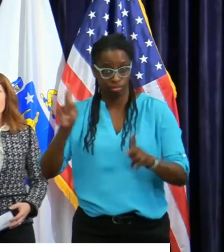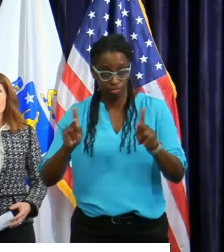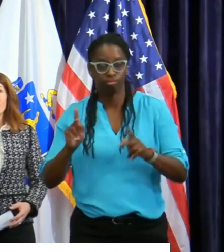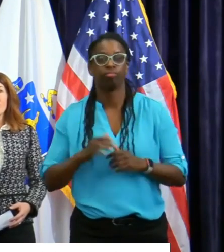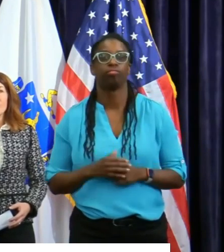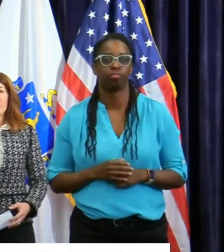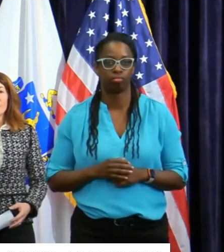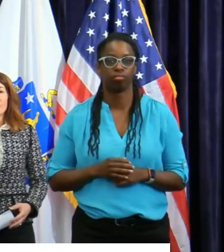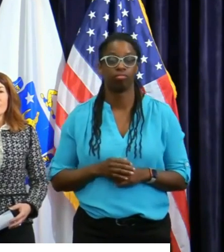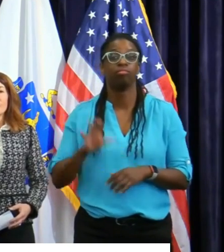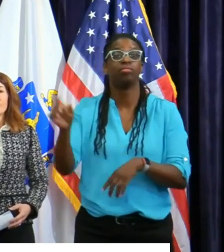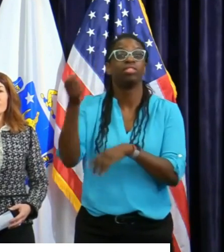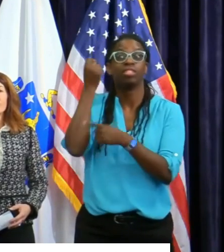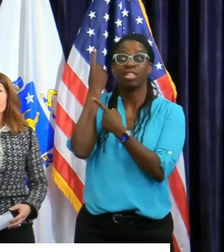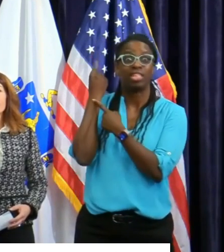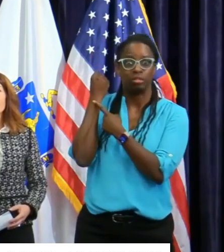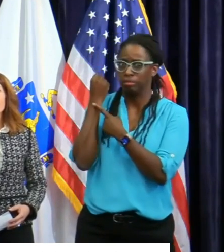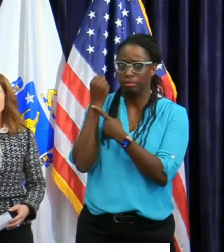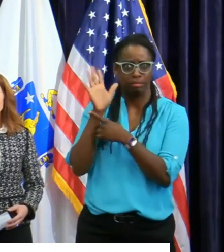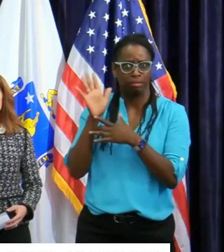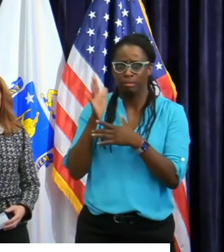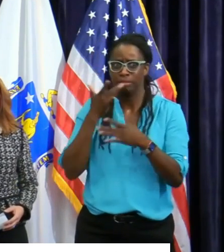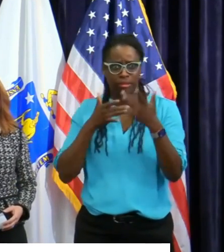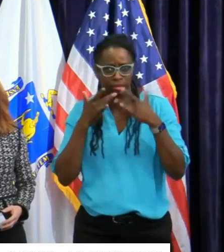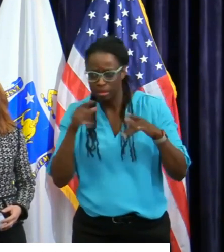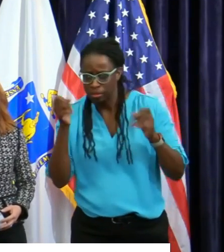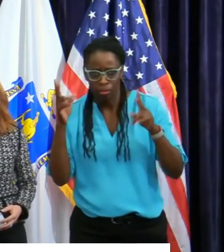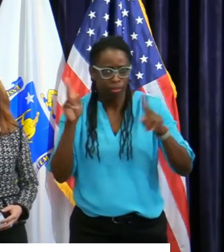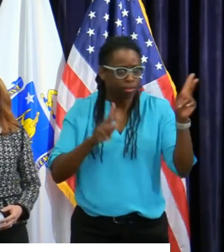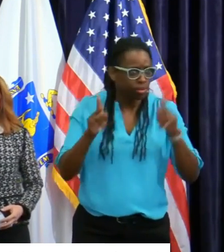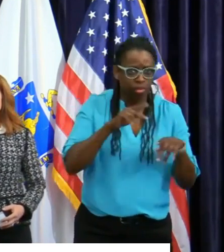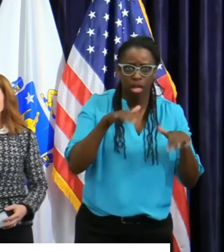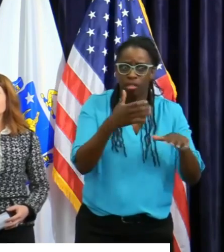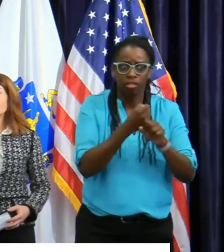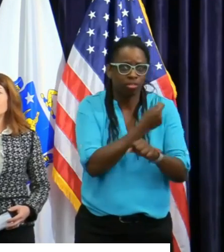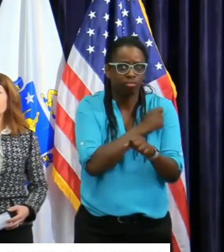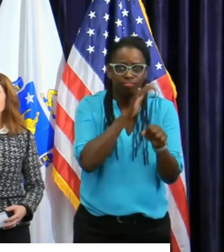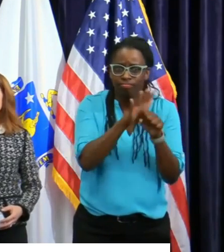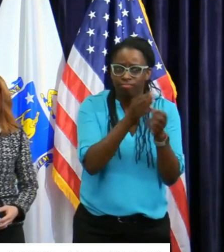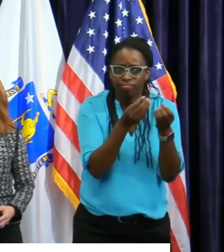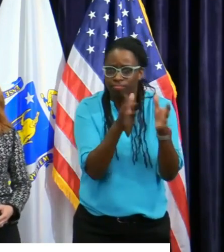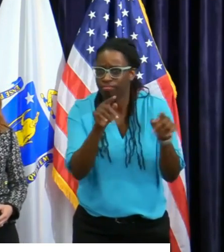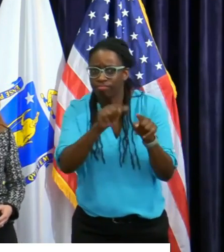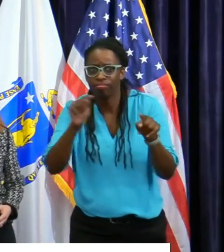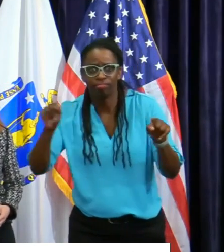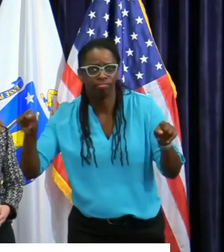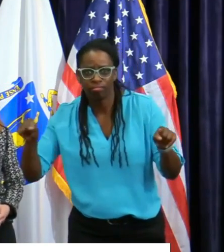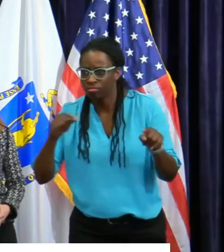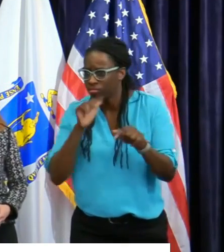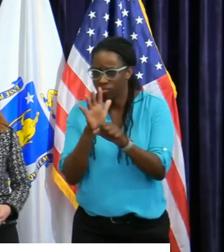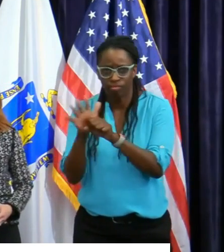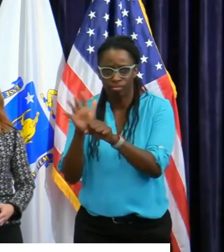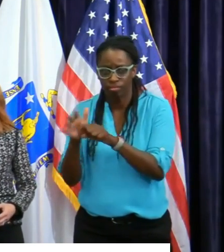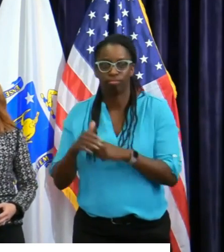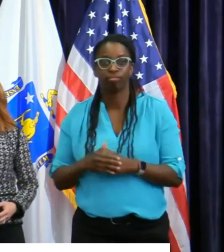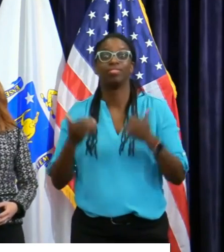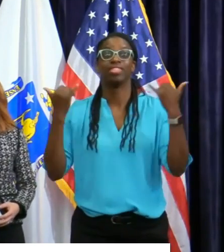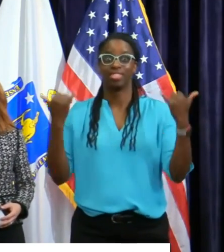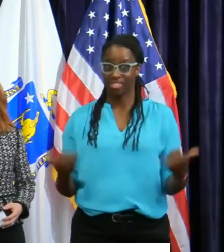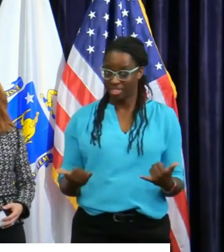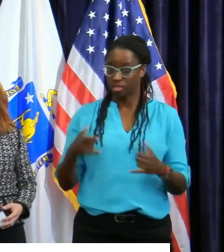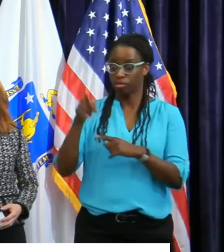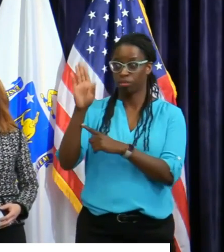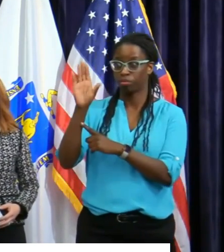risk from getting seriously ill from COVID have protection from the virus. And now with the arrival of booster shots,